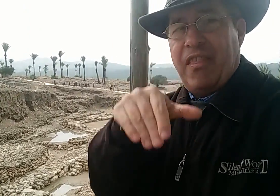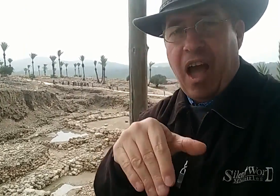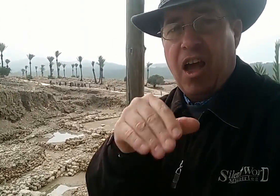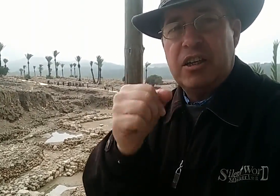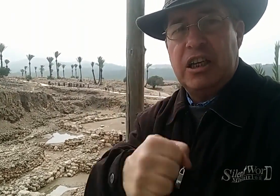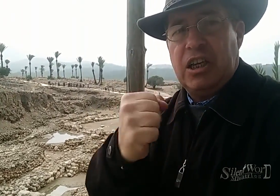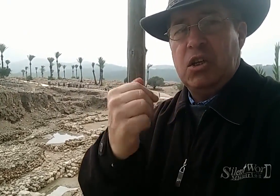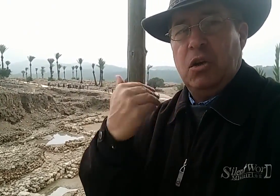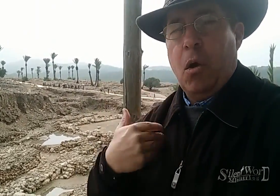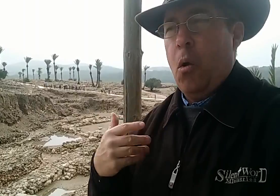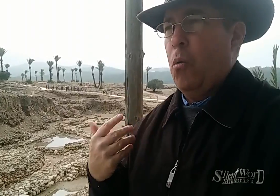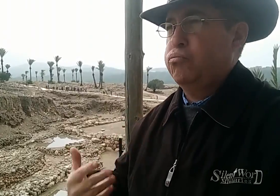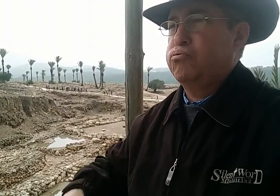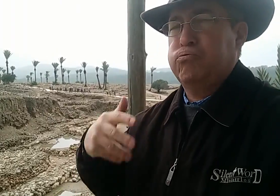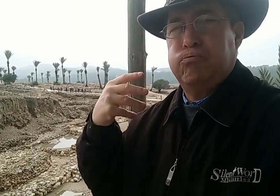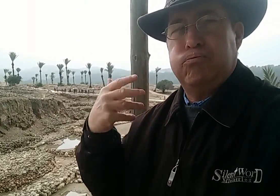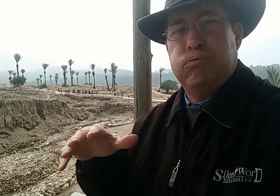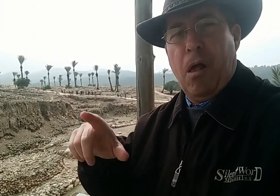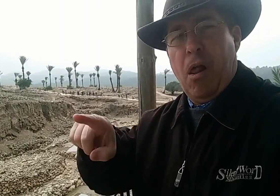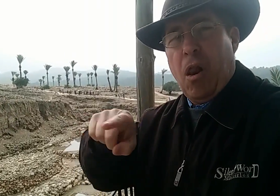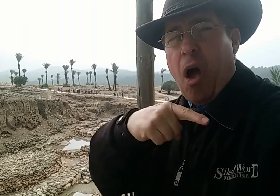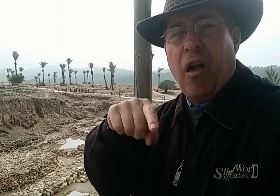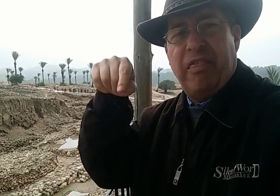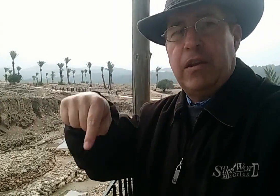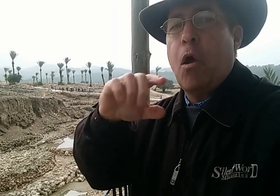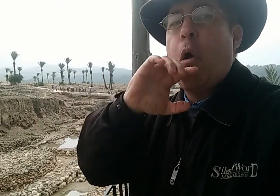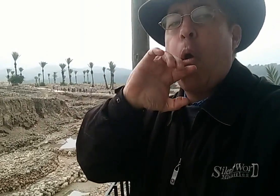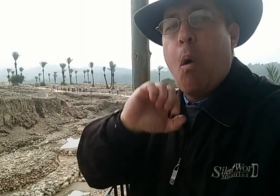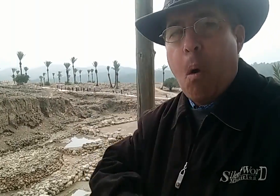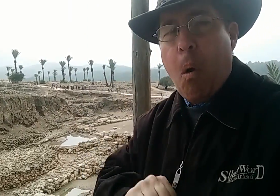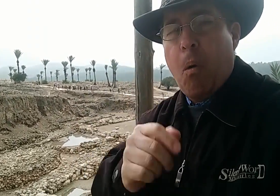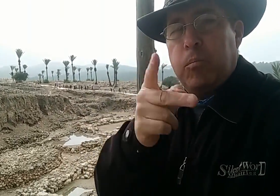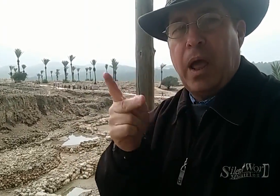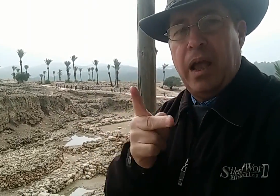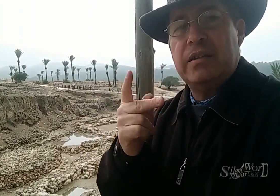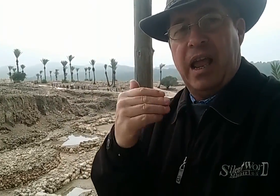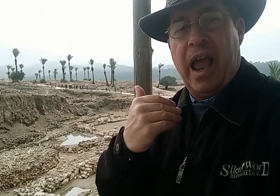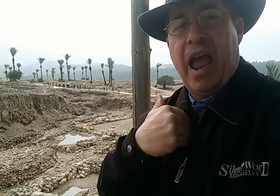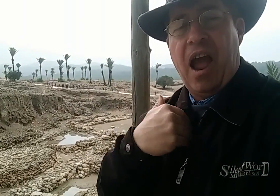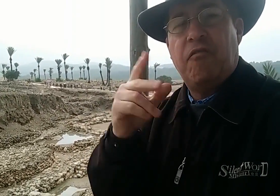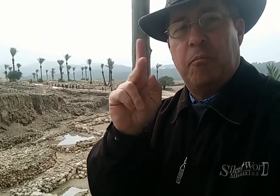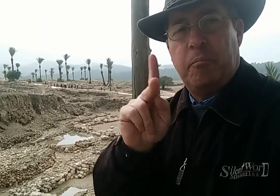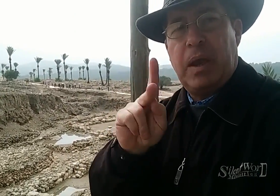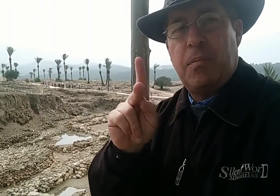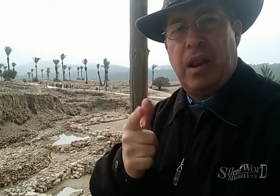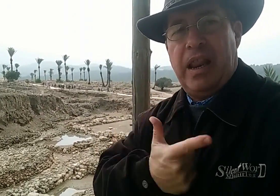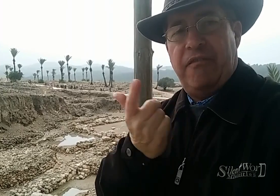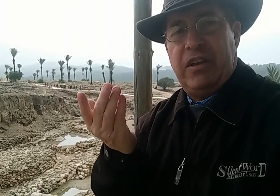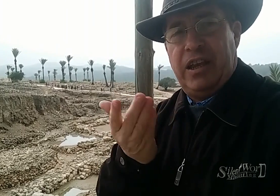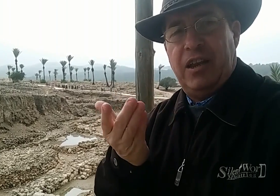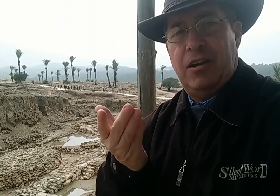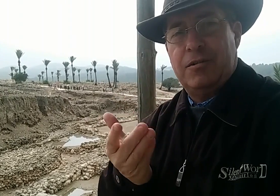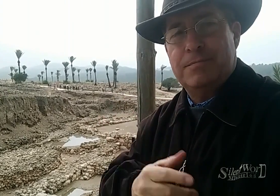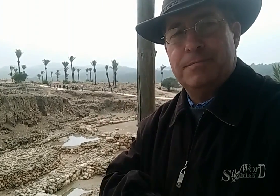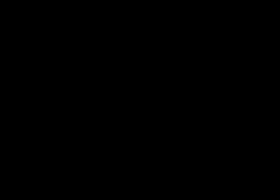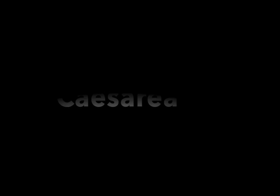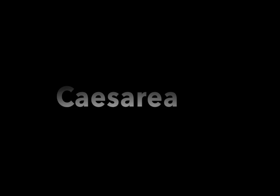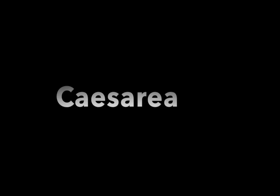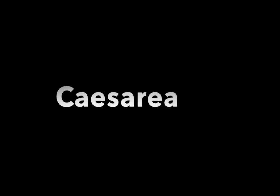or 8,000 years ago. It's just amazing how old this place is, and people have been living